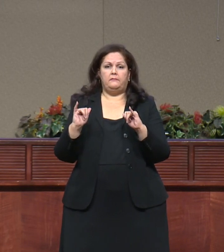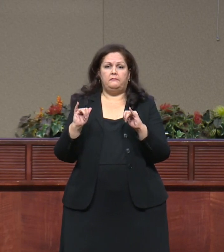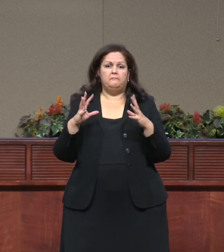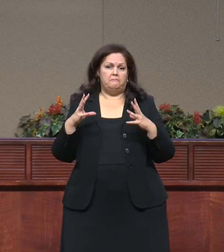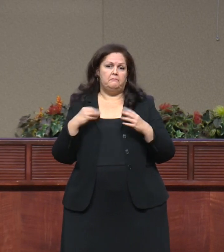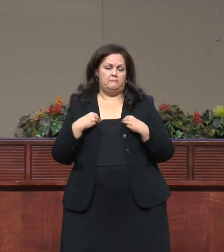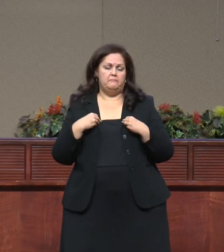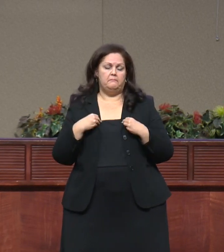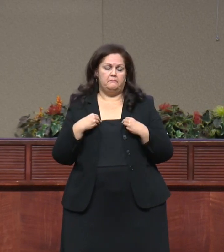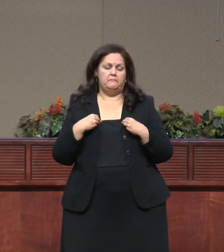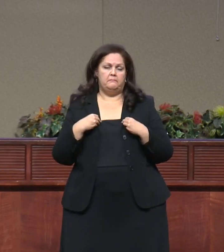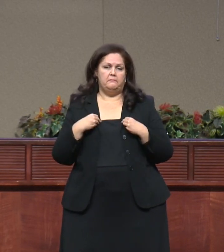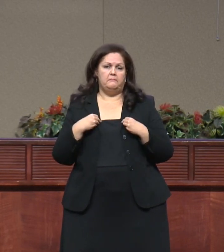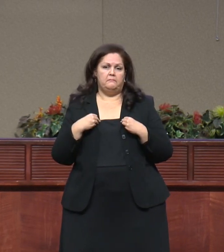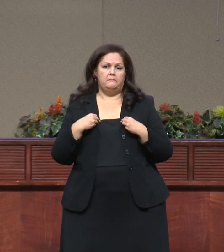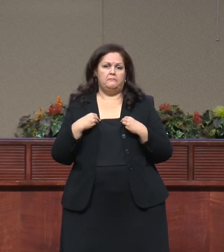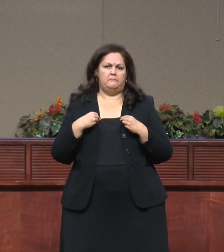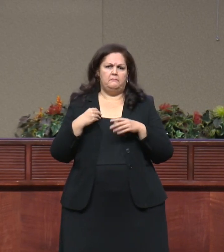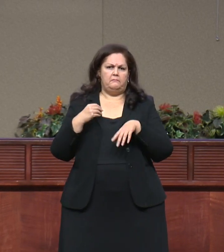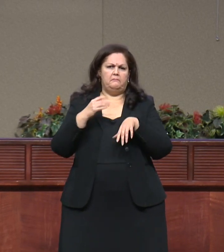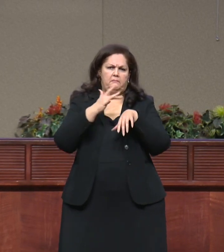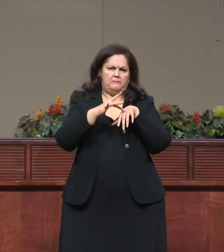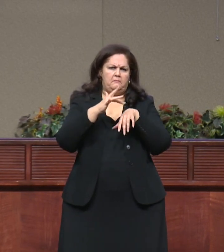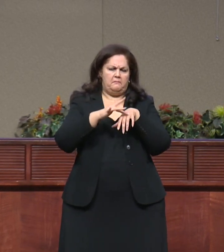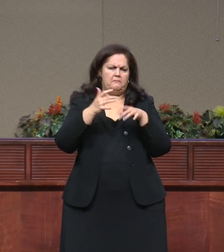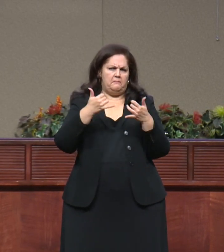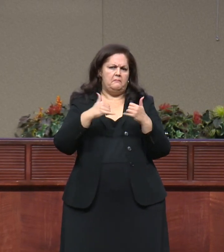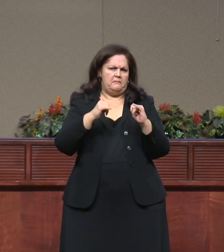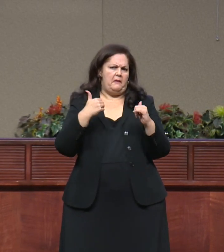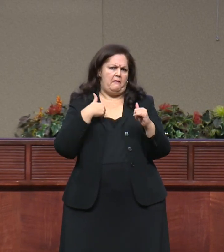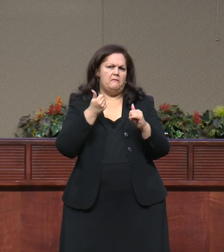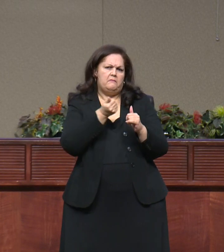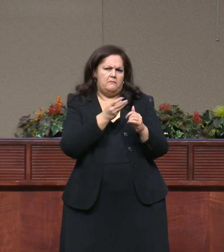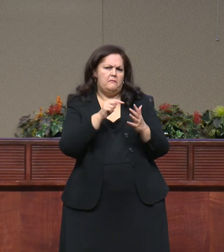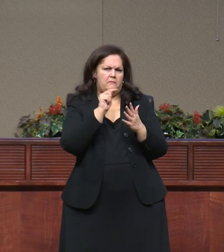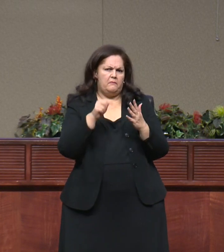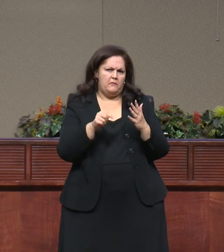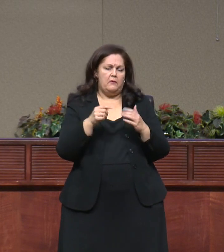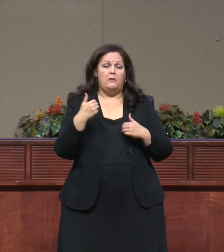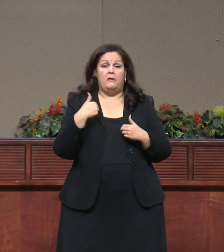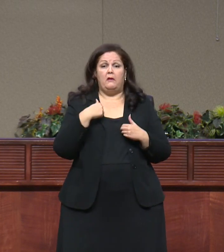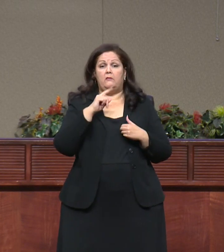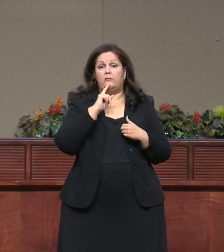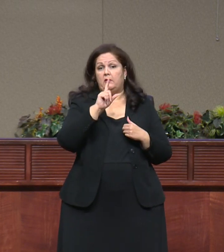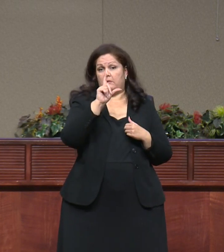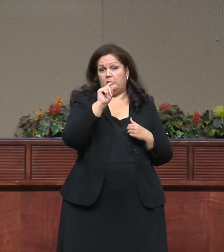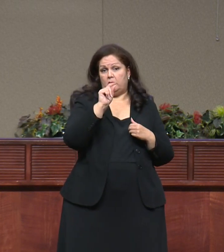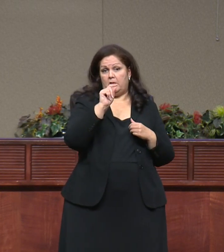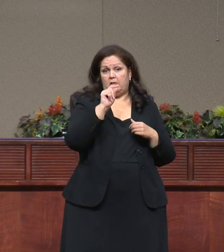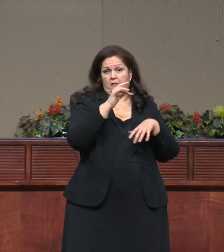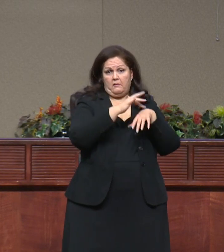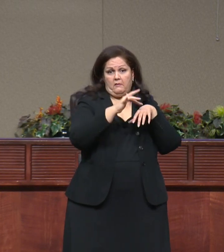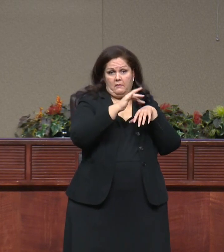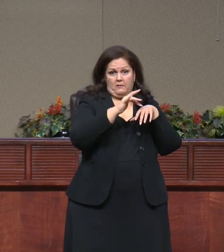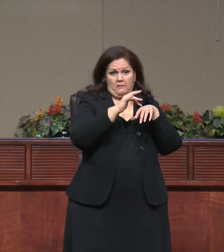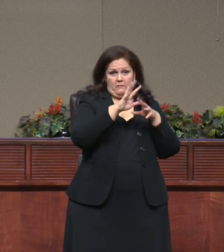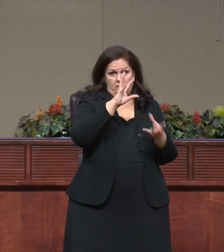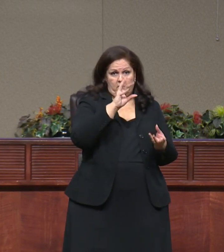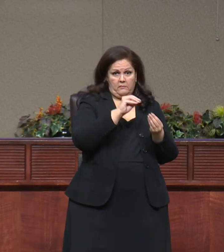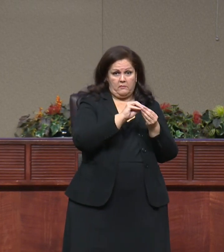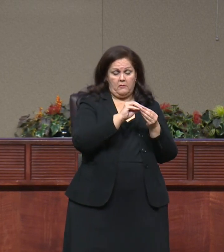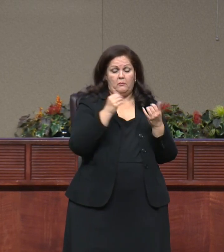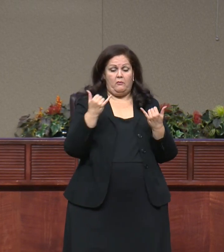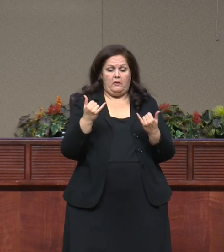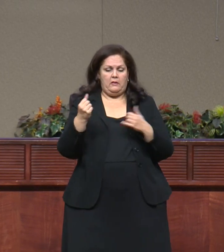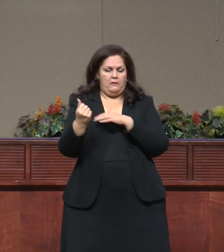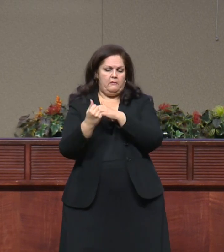accepted, and slots are available for the program. We have a total of 20 slots available, and currently